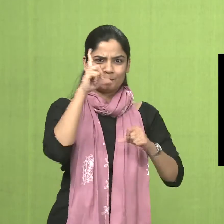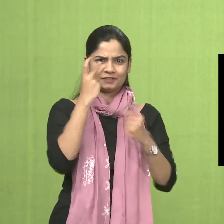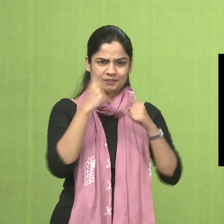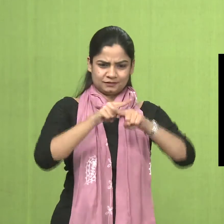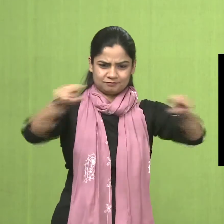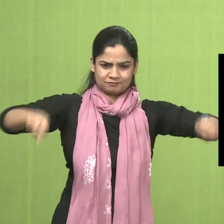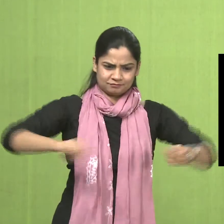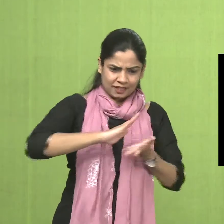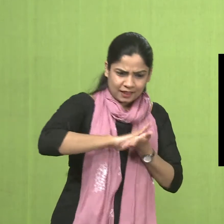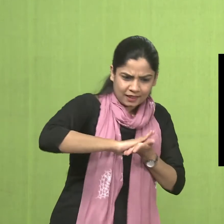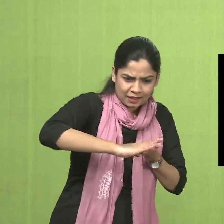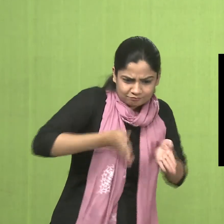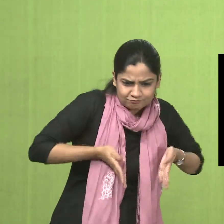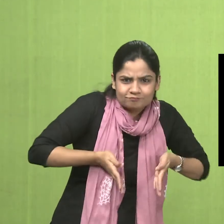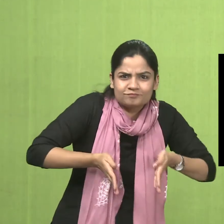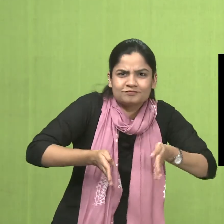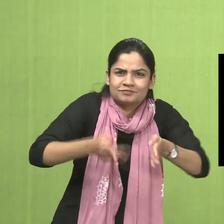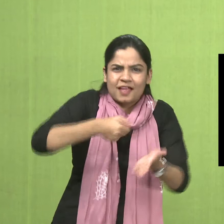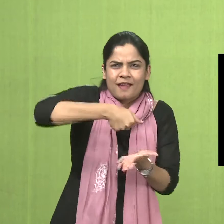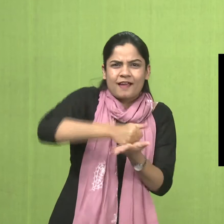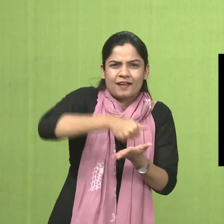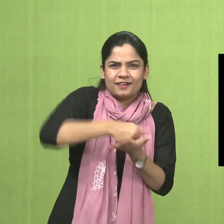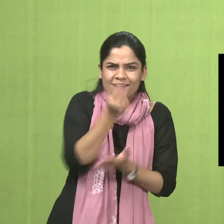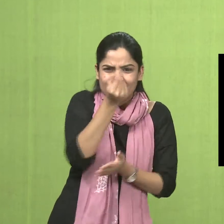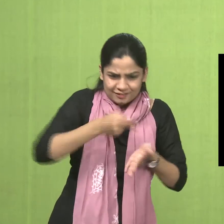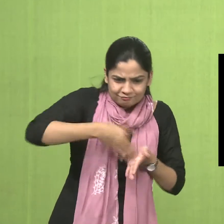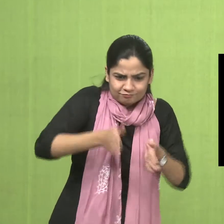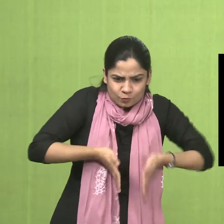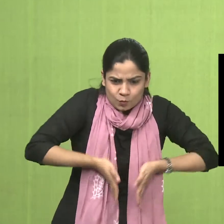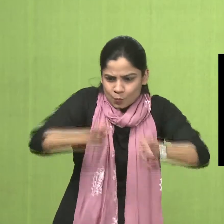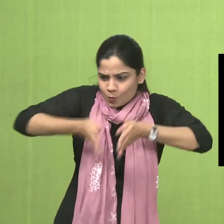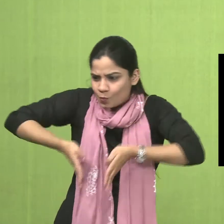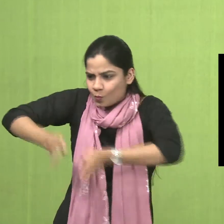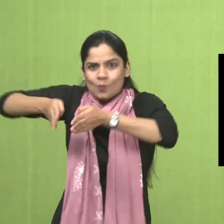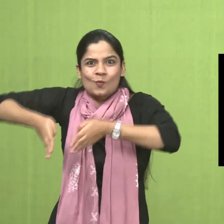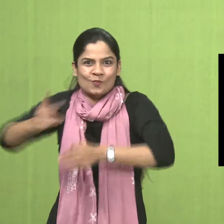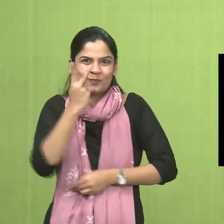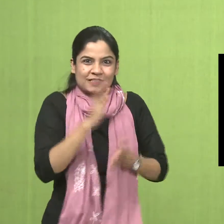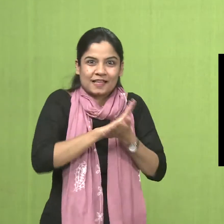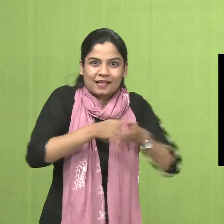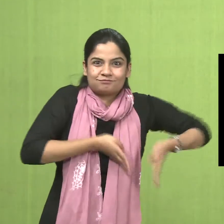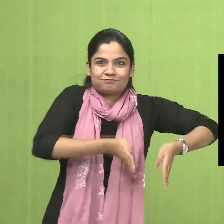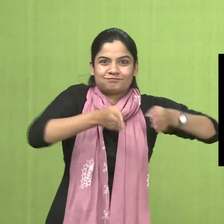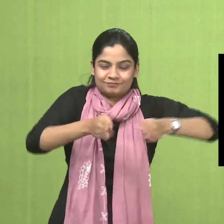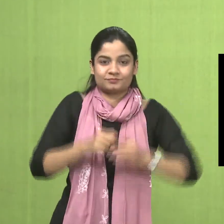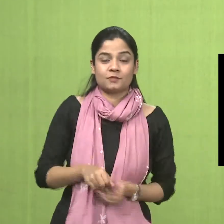sequences in farms for wheat growth, etc. Sequence in terms of people standing in a line, sequence